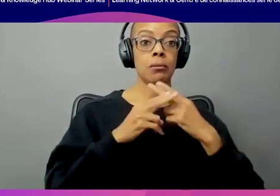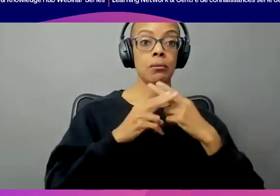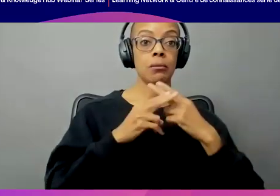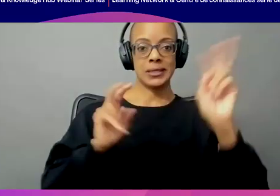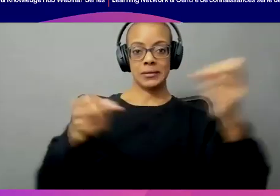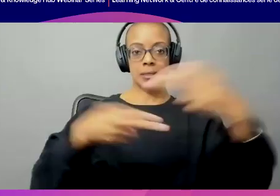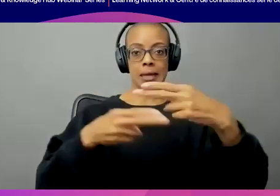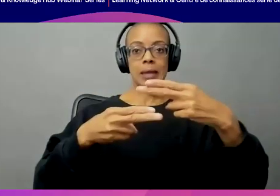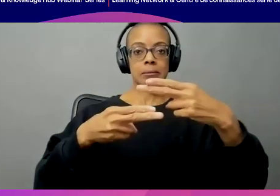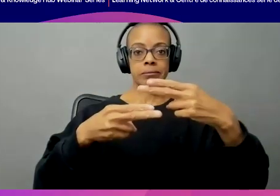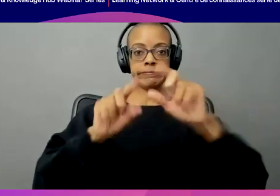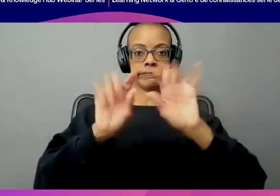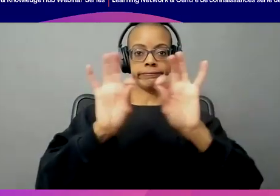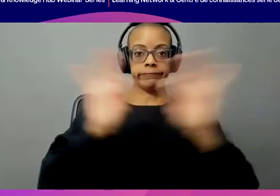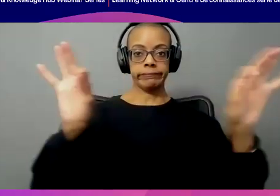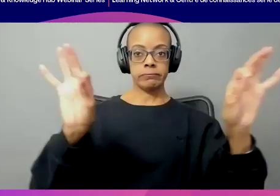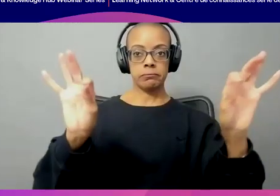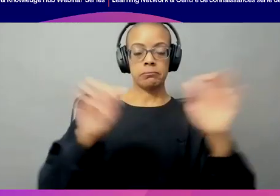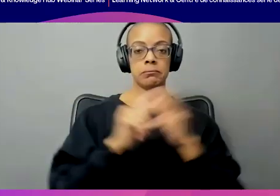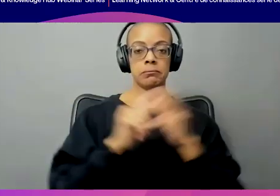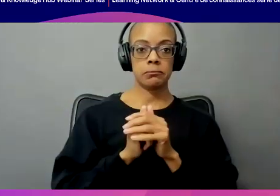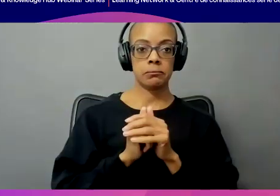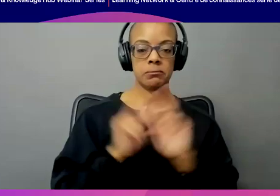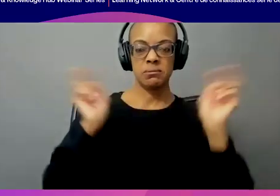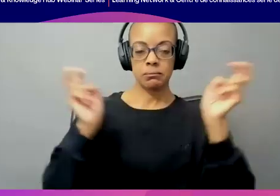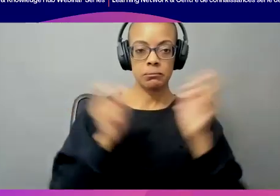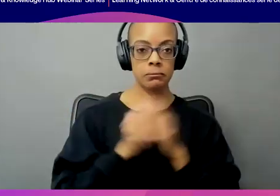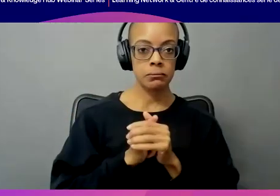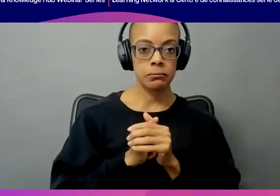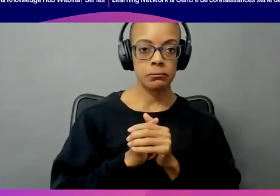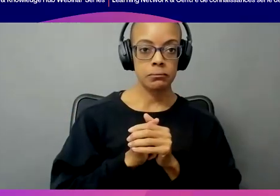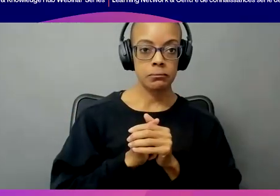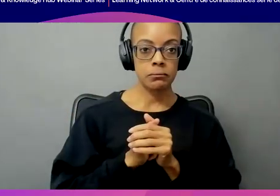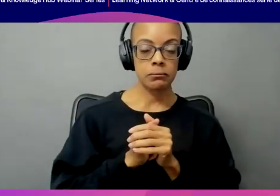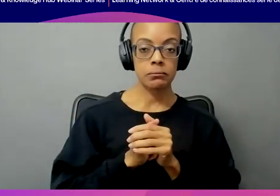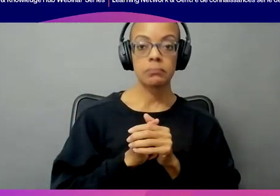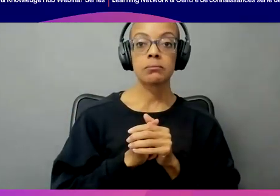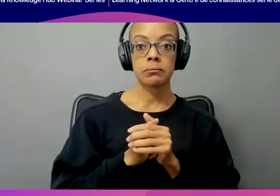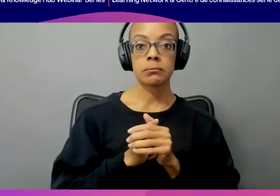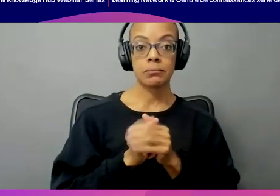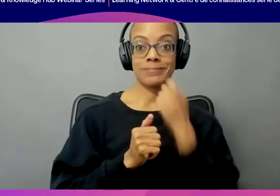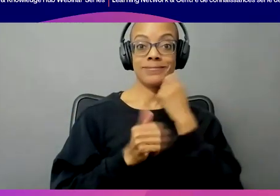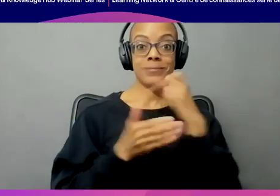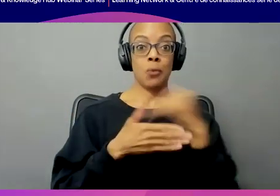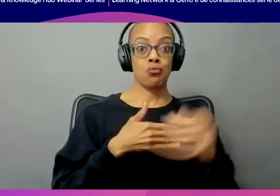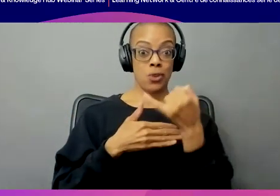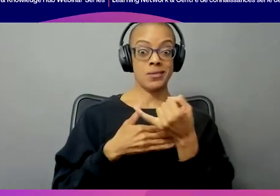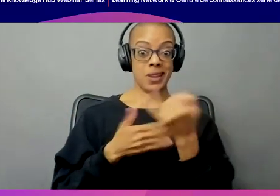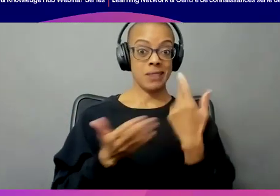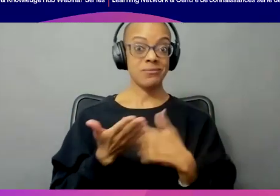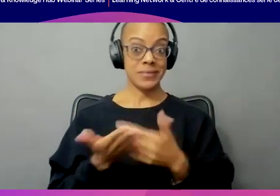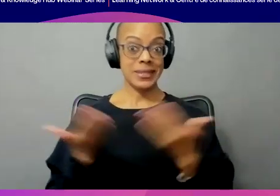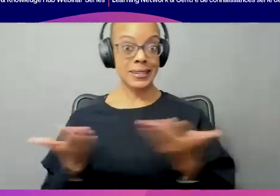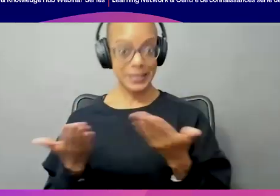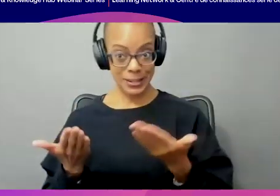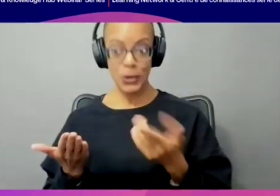and Trauma-Informed Health Promotion. Projects like the ones that you've heard present here are going to be at